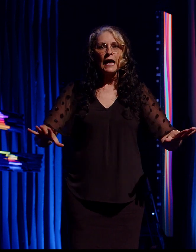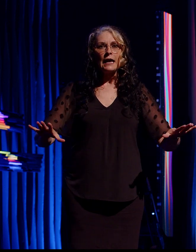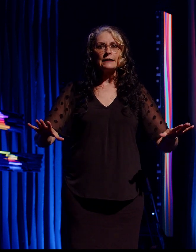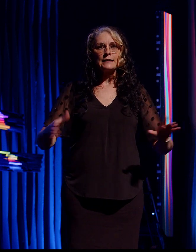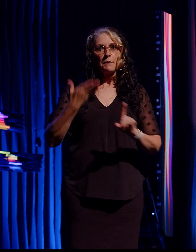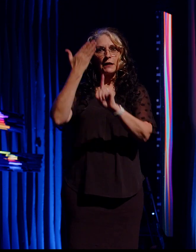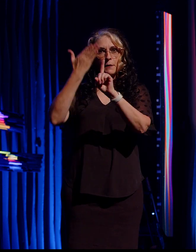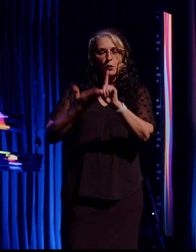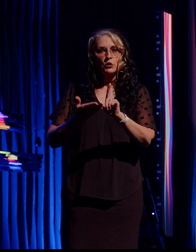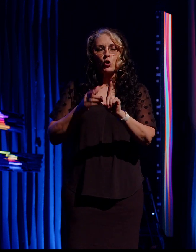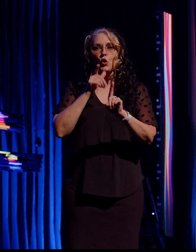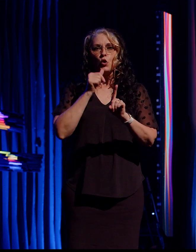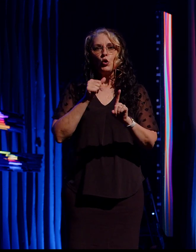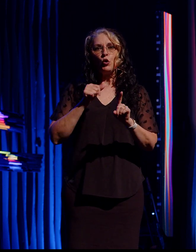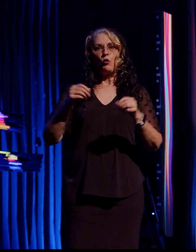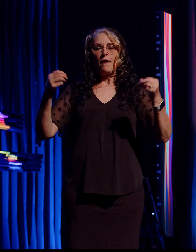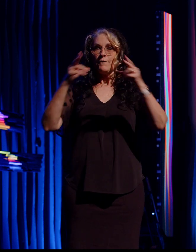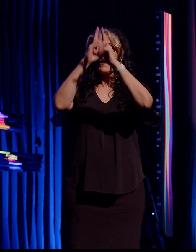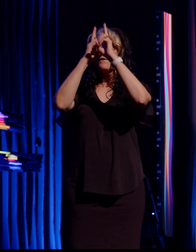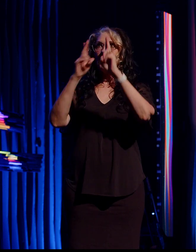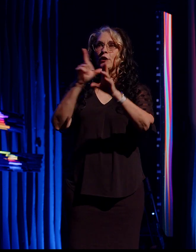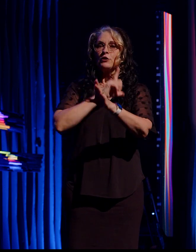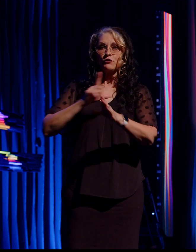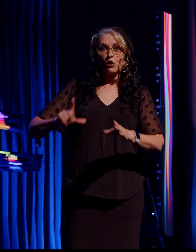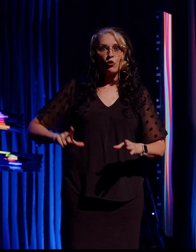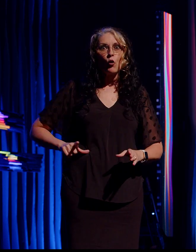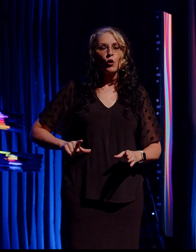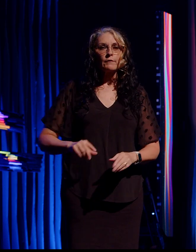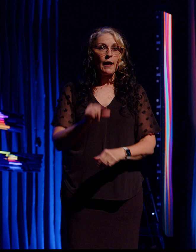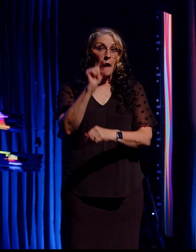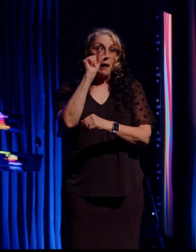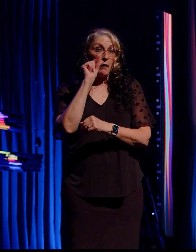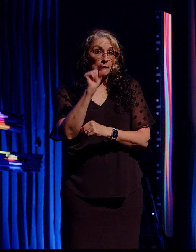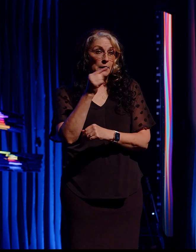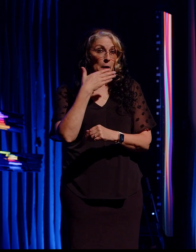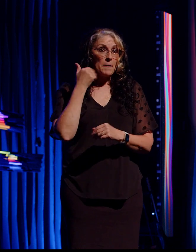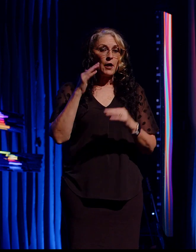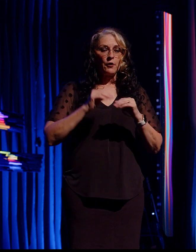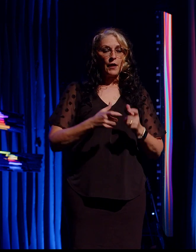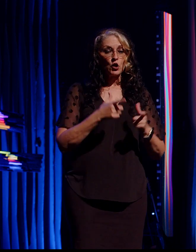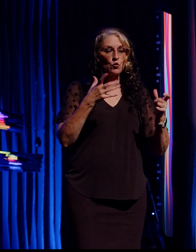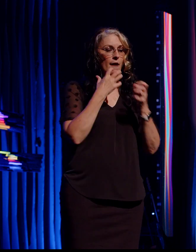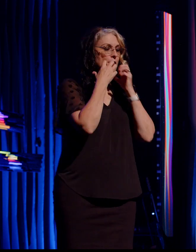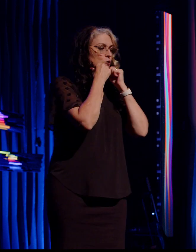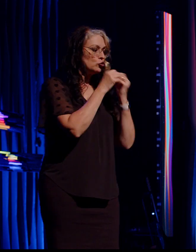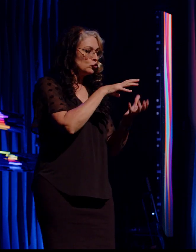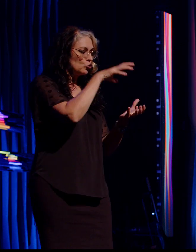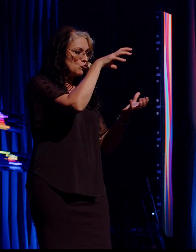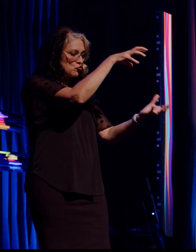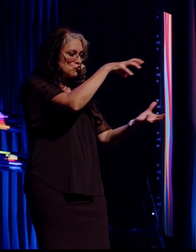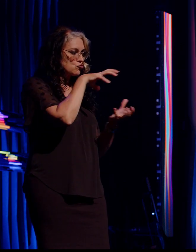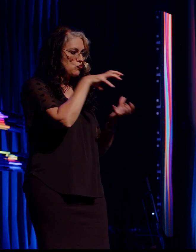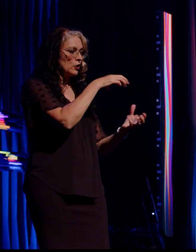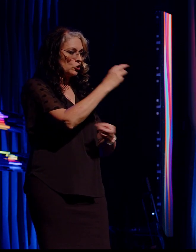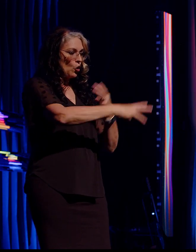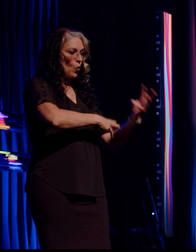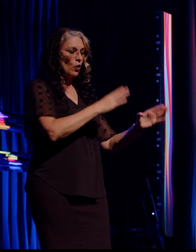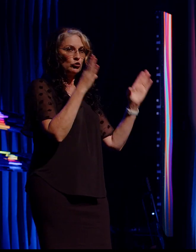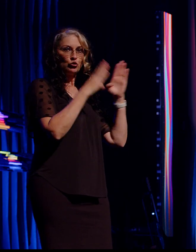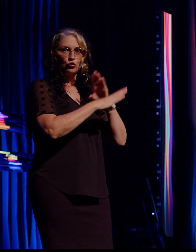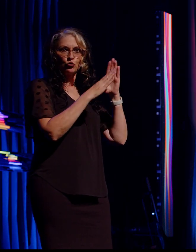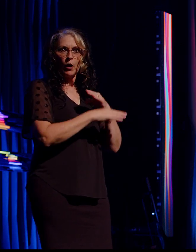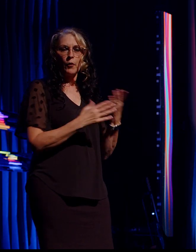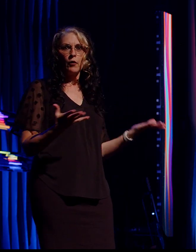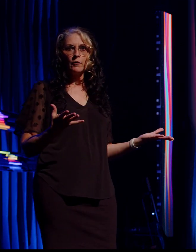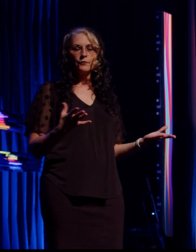of the person who fears the Lord. Proverbs 15:16, "Better is a little with the fear of the Lord than great treasure and trouble with it." I mean, just a little bit. Proverbs